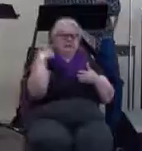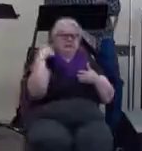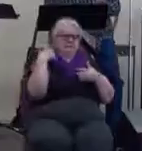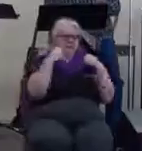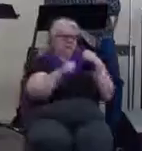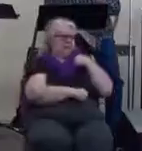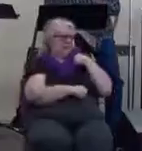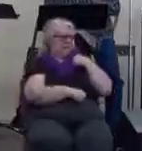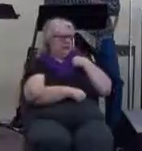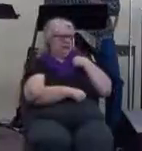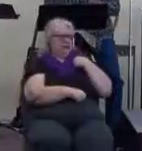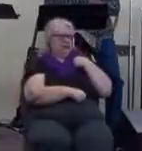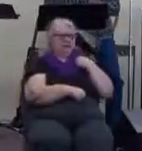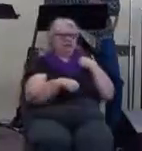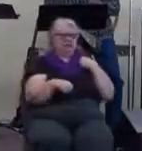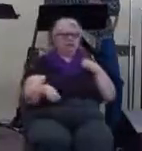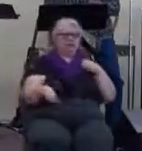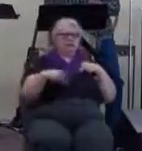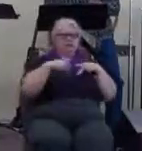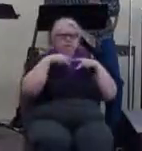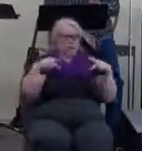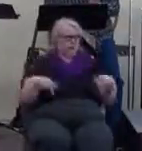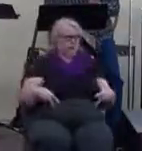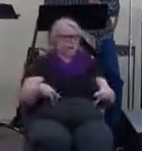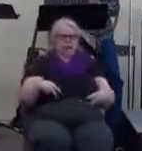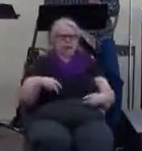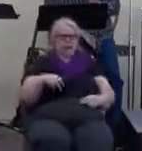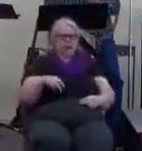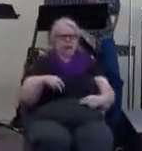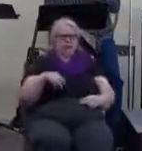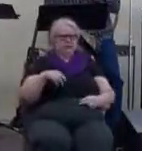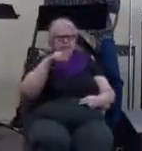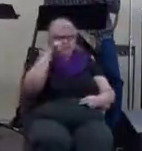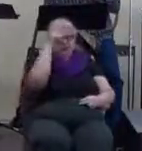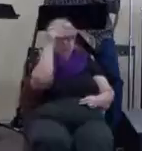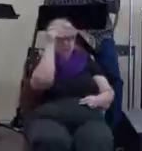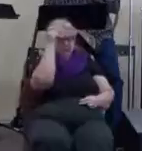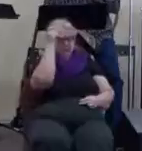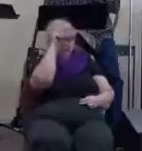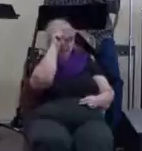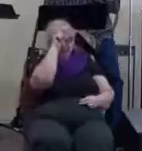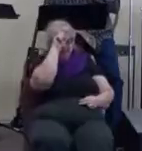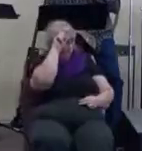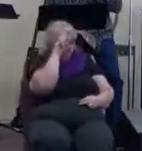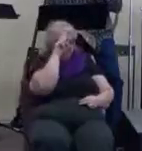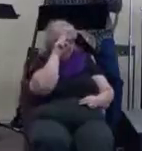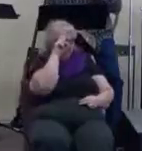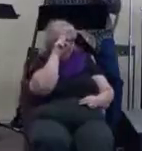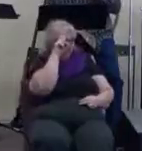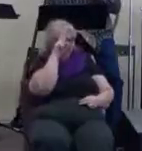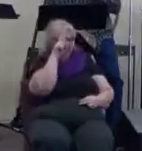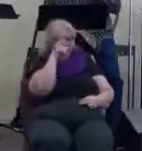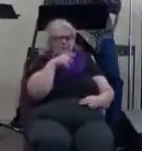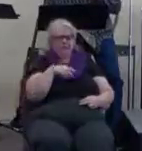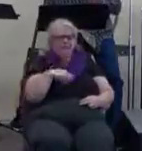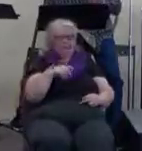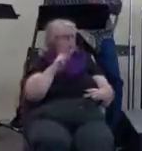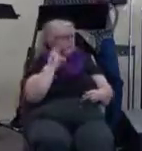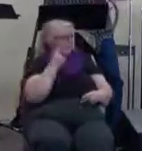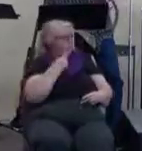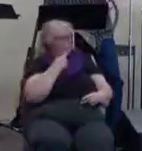were puzzled, wondering what would come of this. Then someone came and said, "Look,